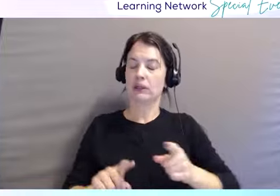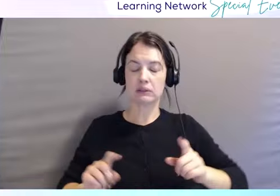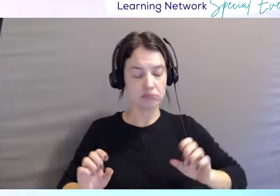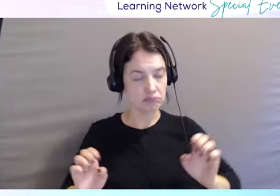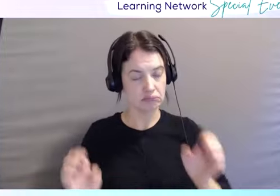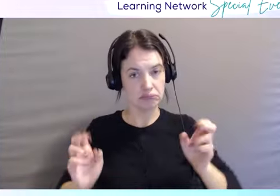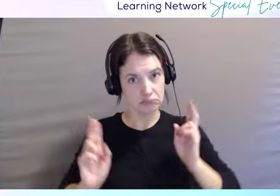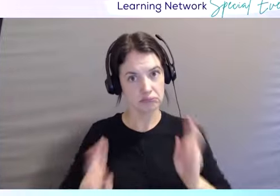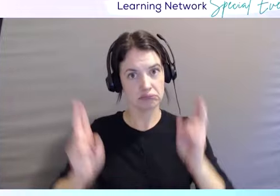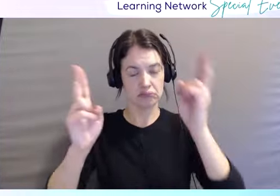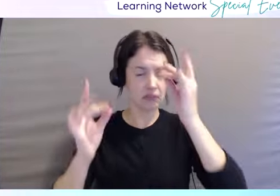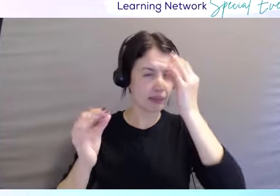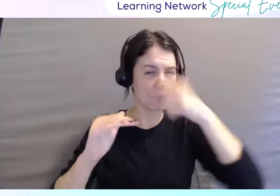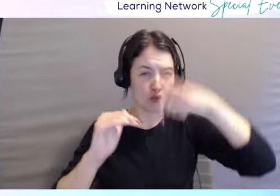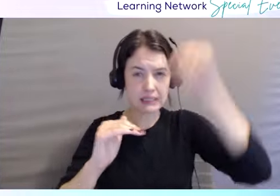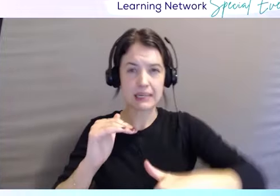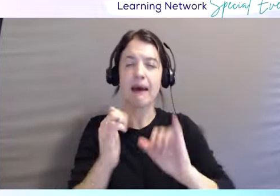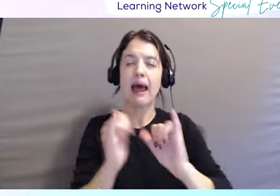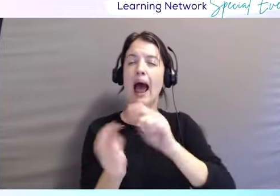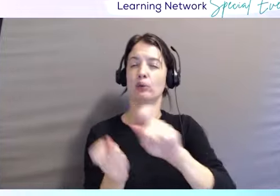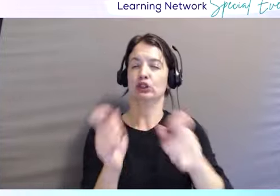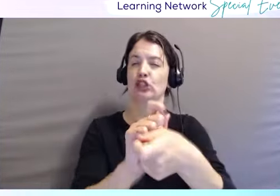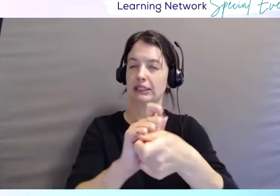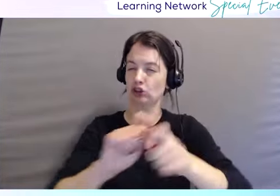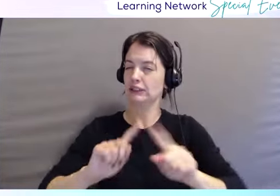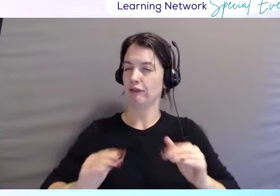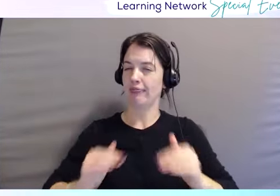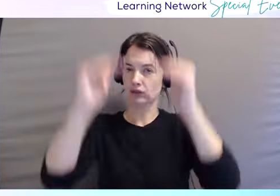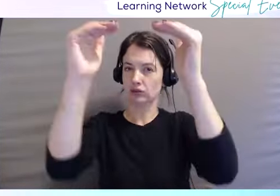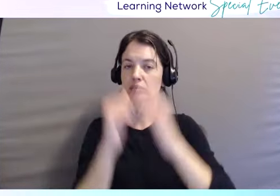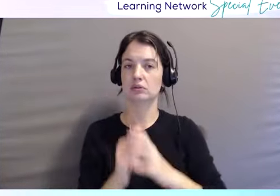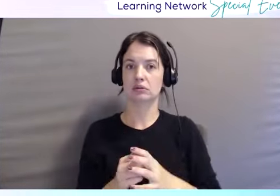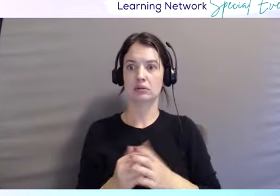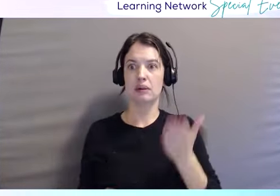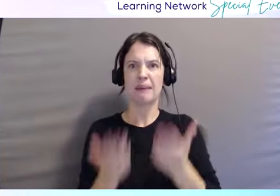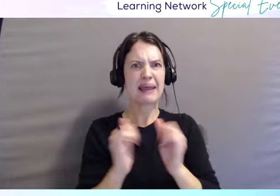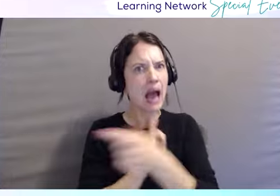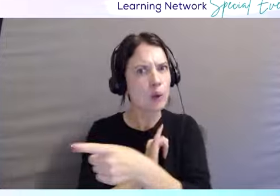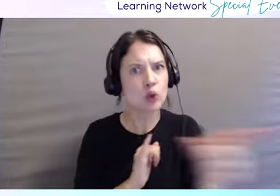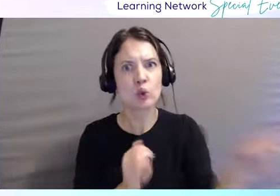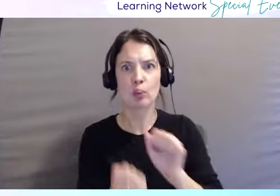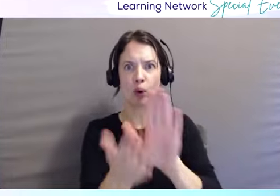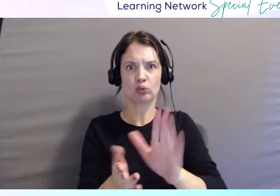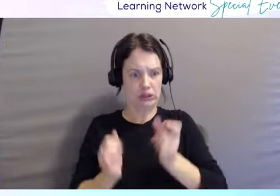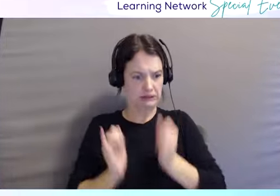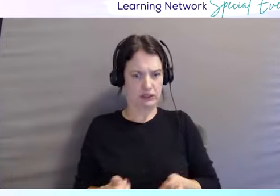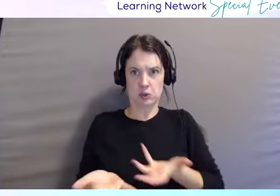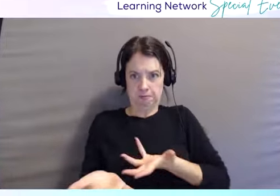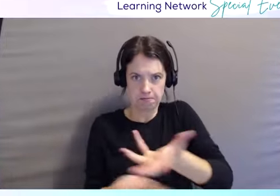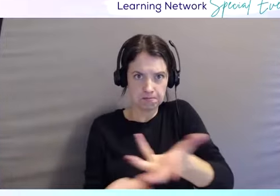actively think through change on various levels. What can we do as individuals, in our programs, in our services, and in our